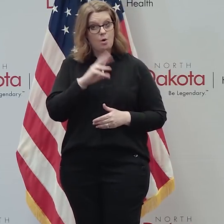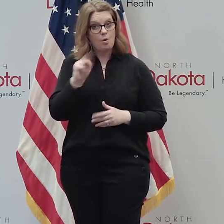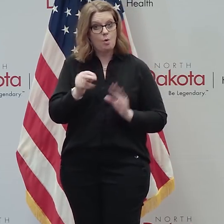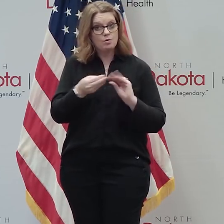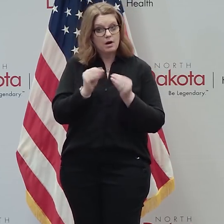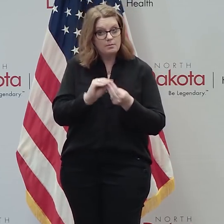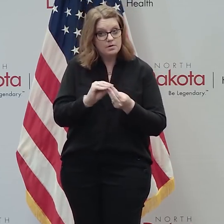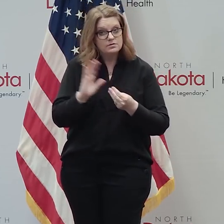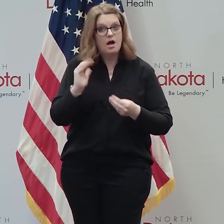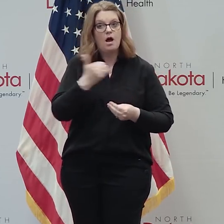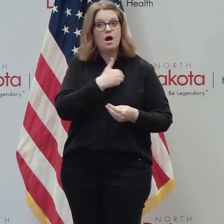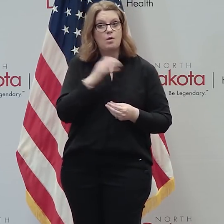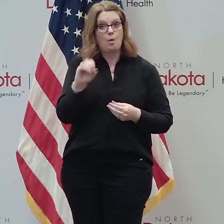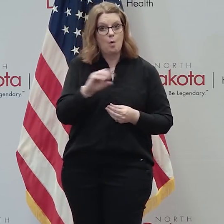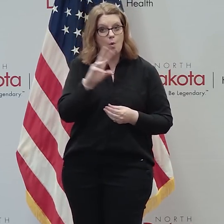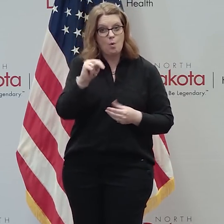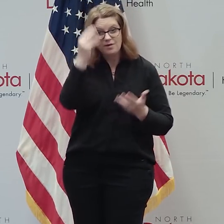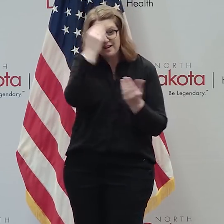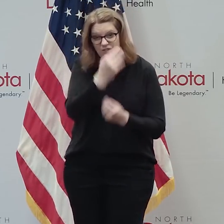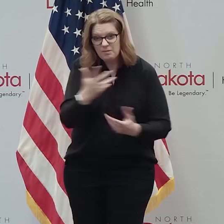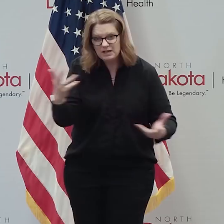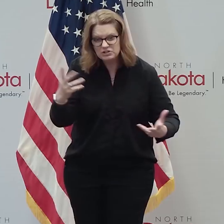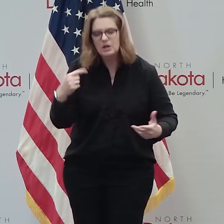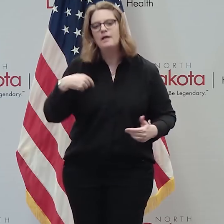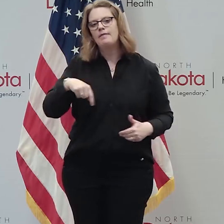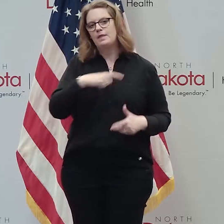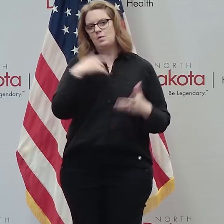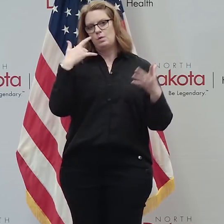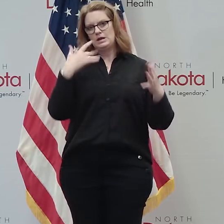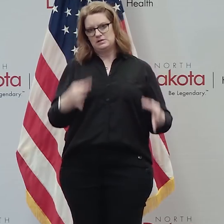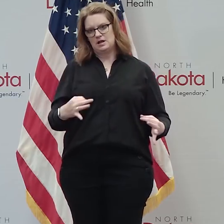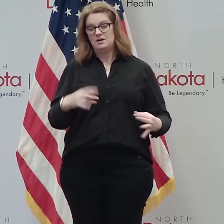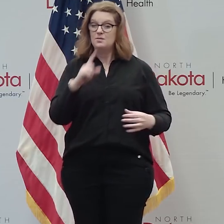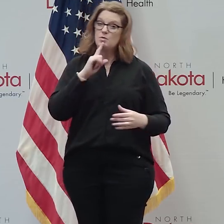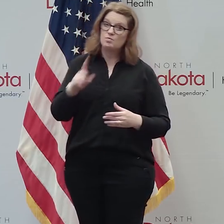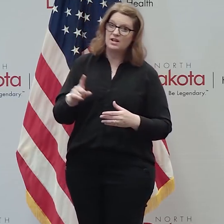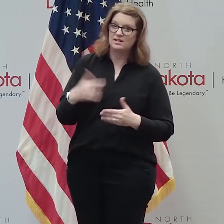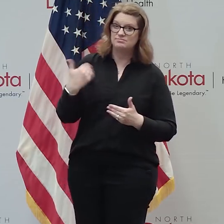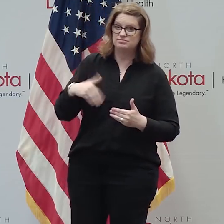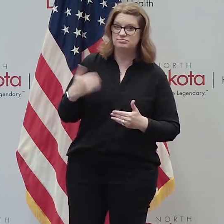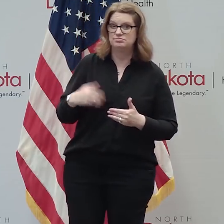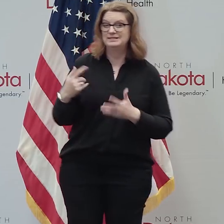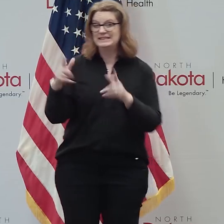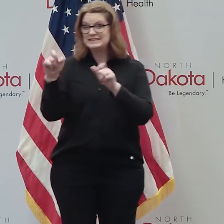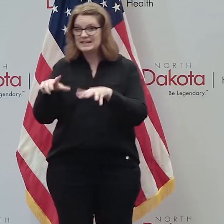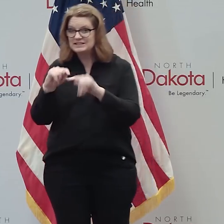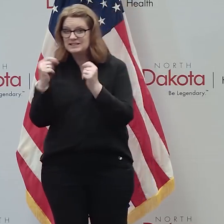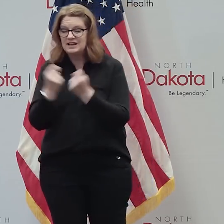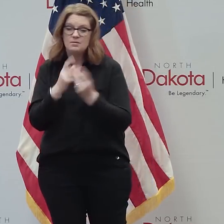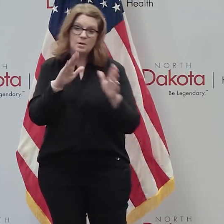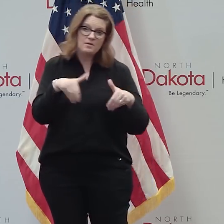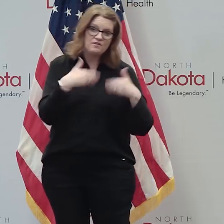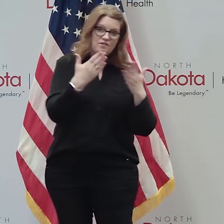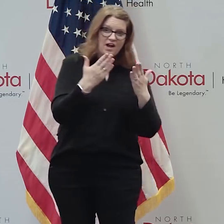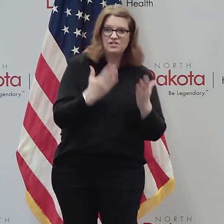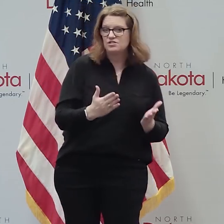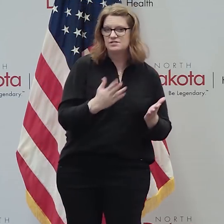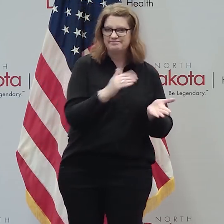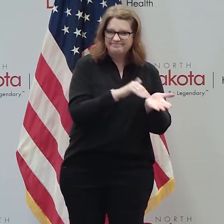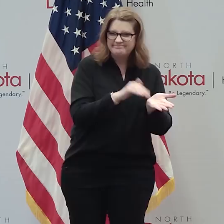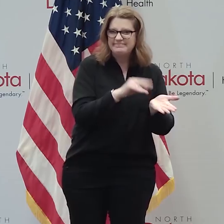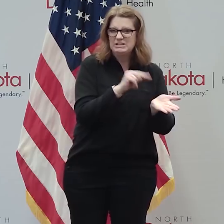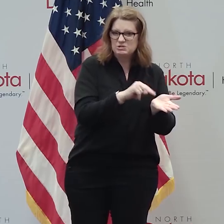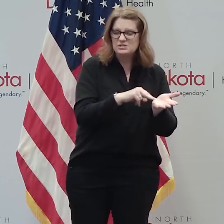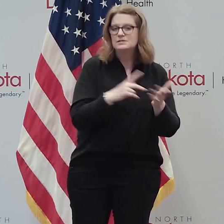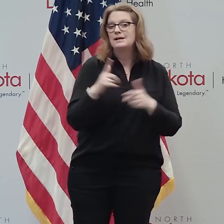to underscore the great work that everybody's doing on our testing teams, the providers, the labs, and everyone to make sure